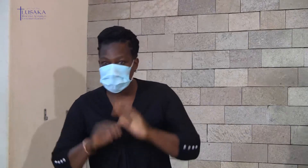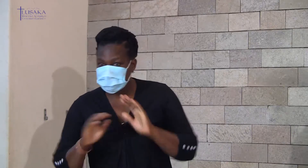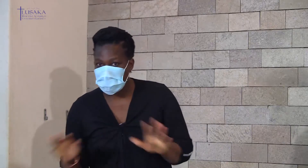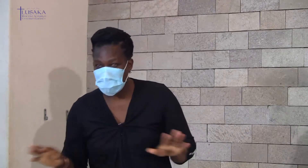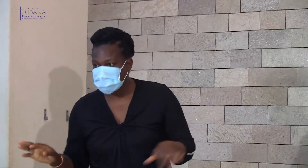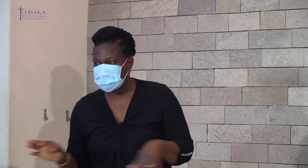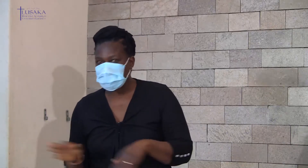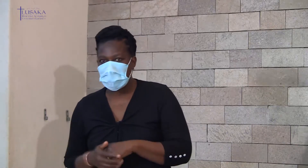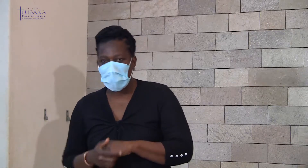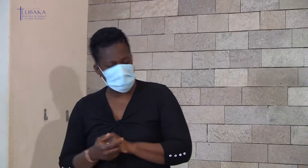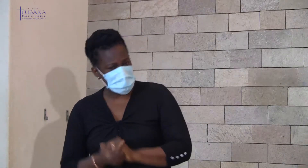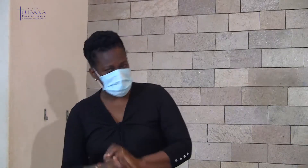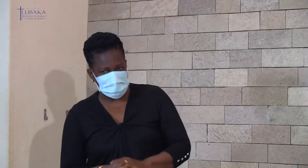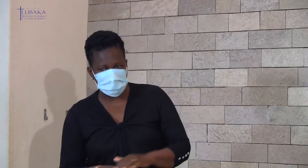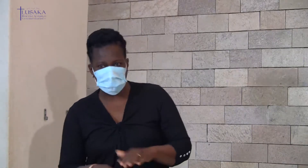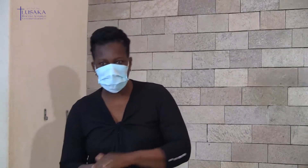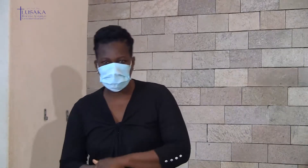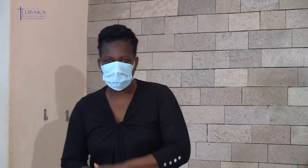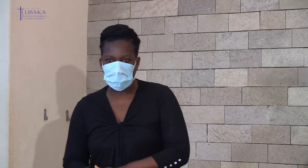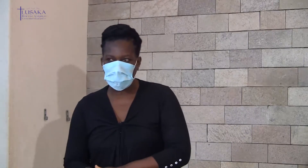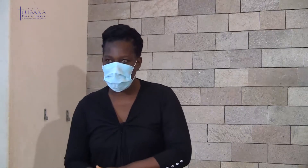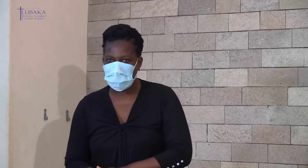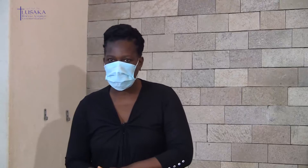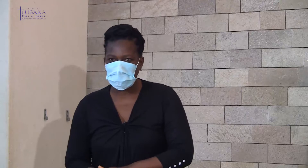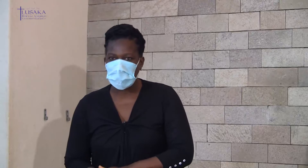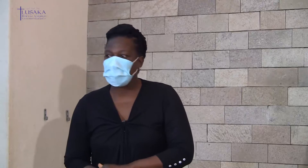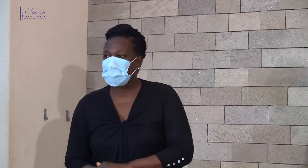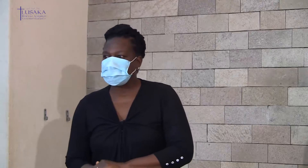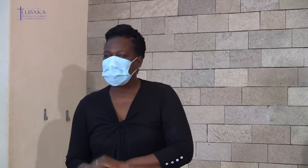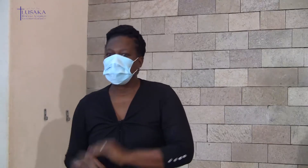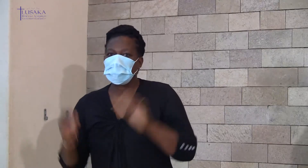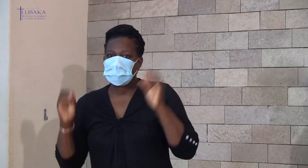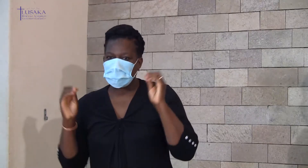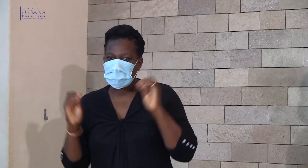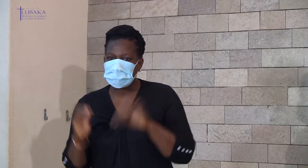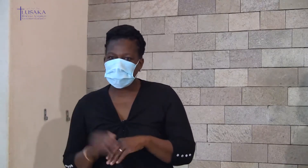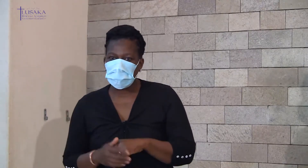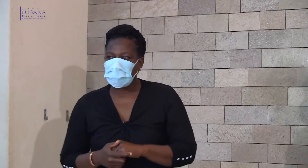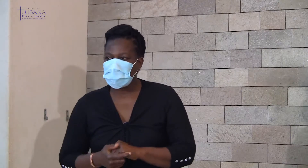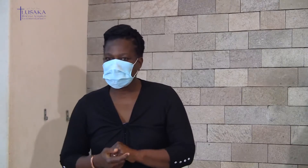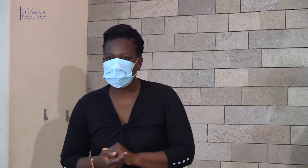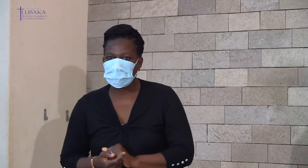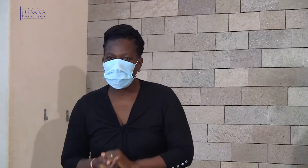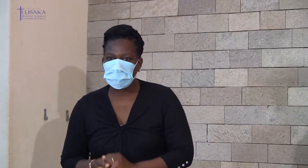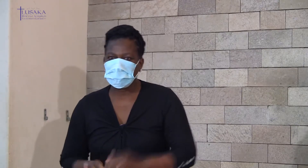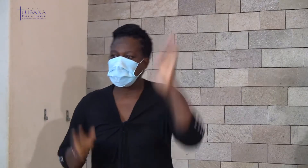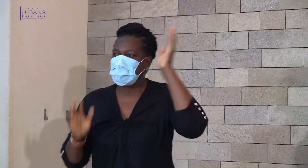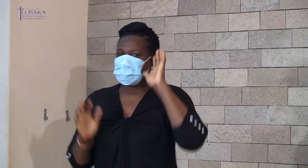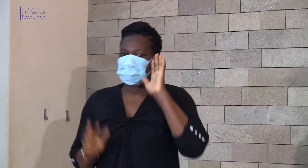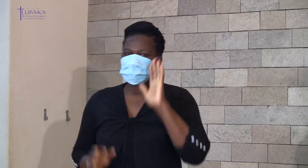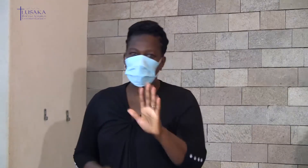was surprised. How can an angel come into my home? But the angel quickly told